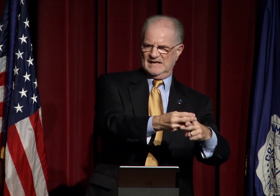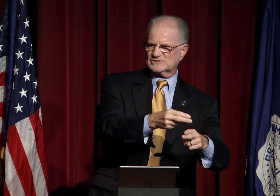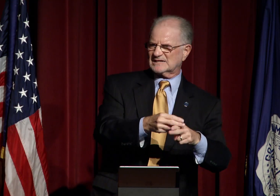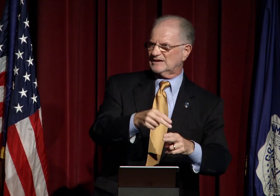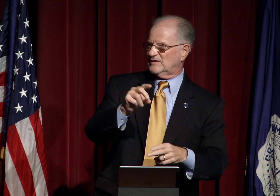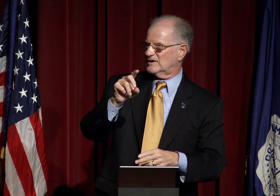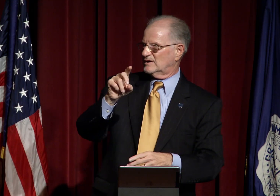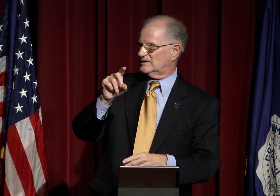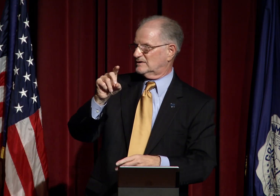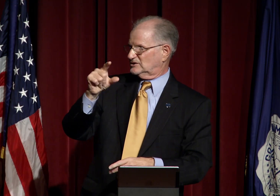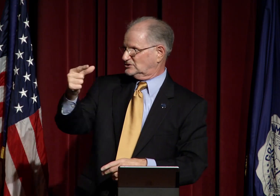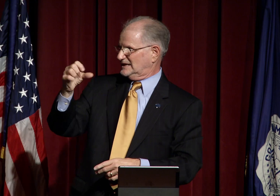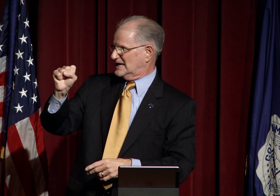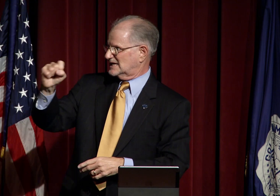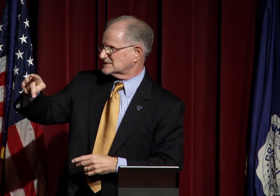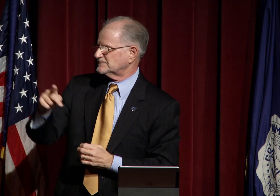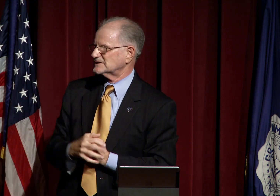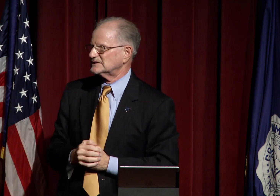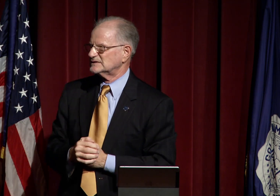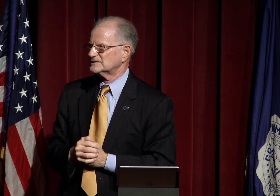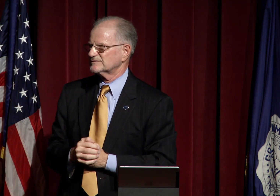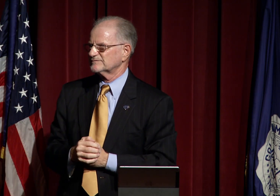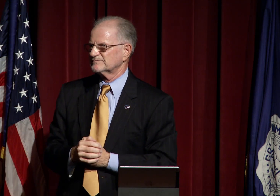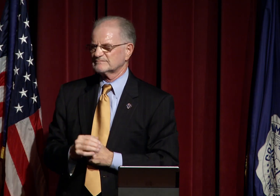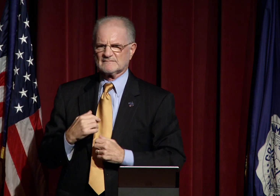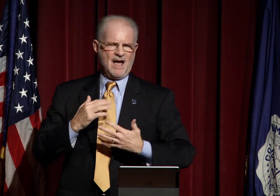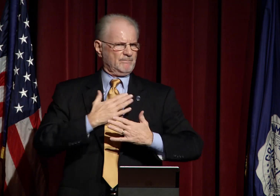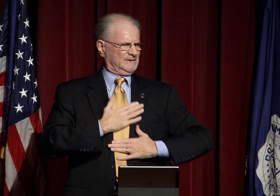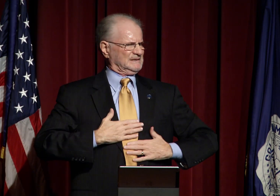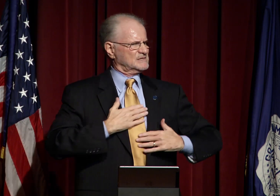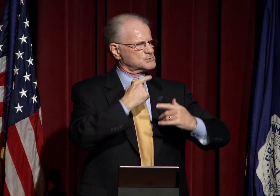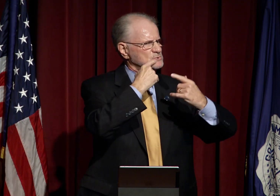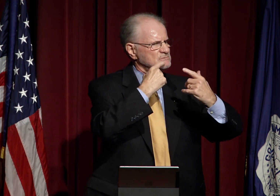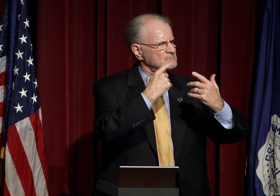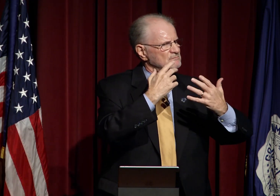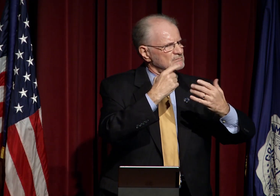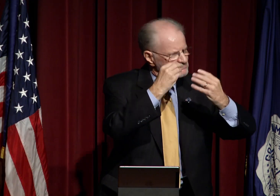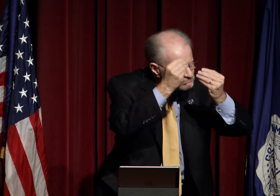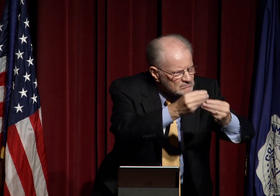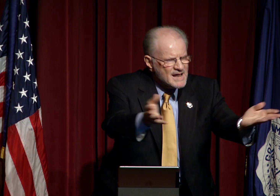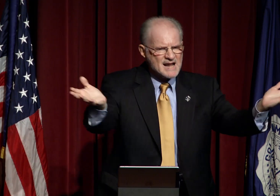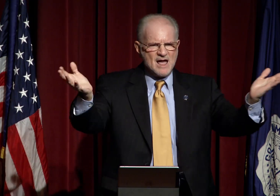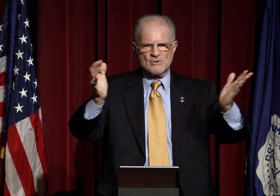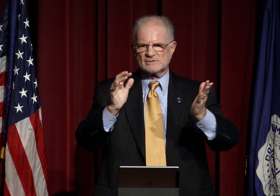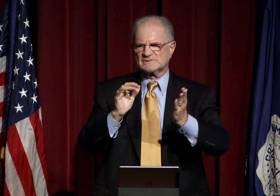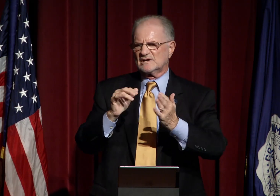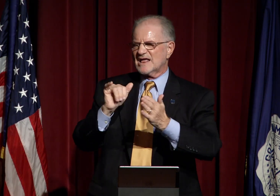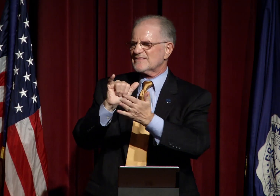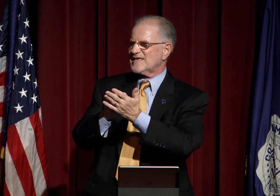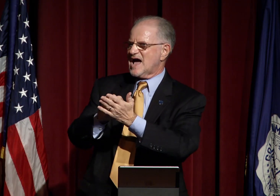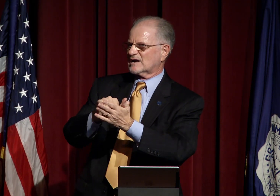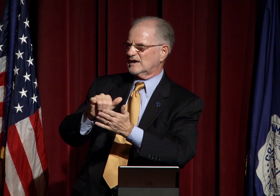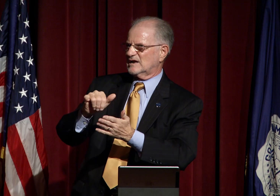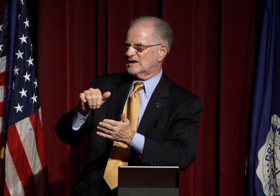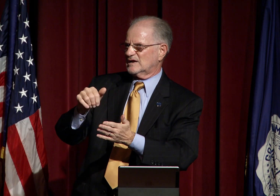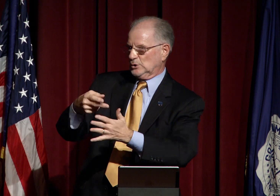Diversity is another critical area of focus for our Gallaudet strategic plan, and I am pleased to announce to